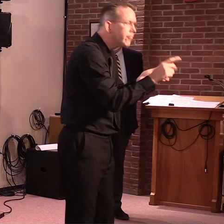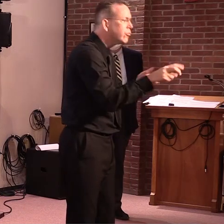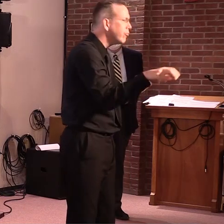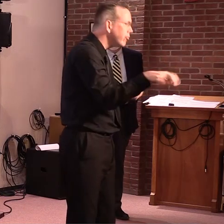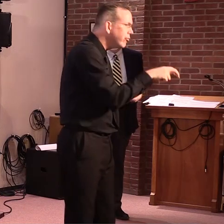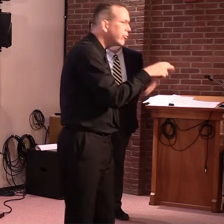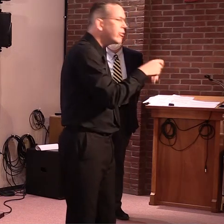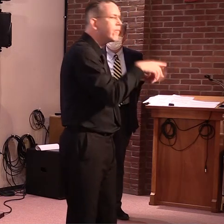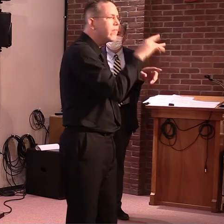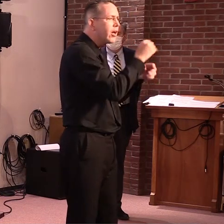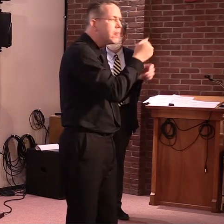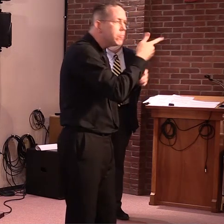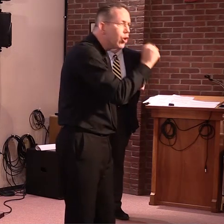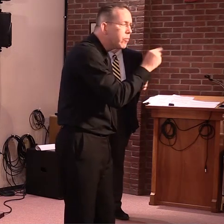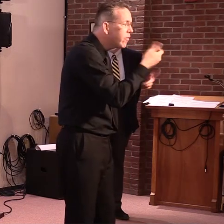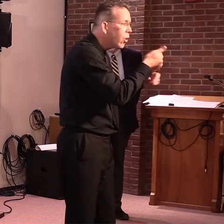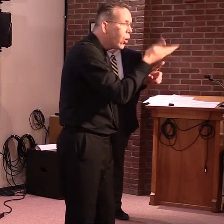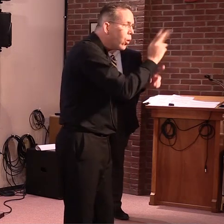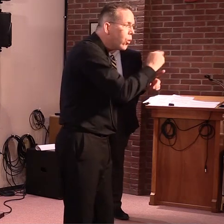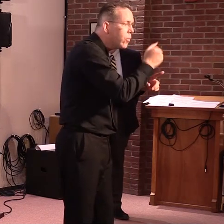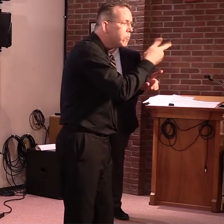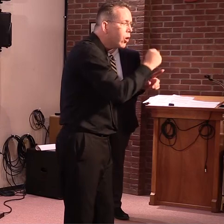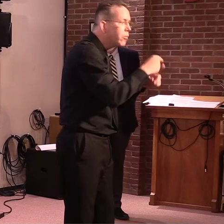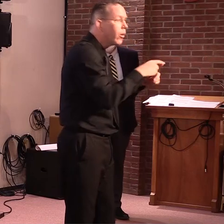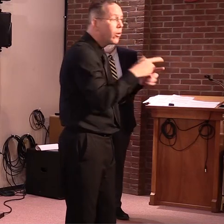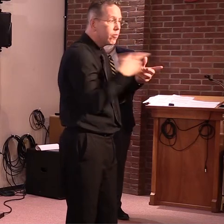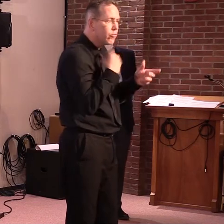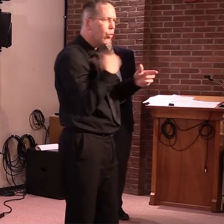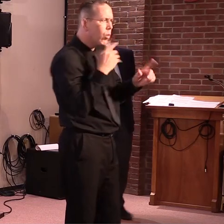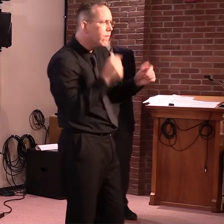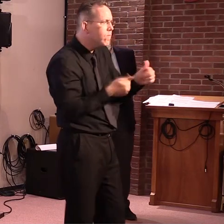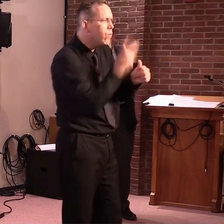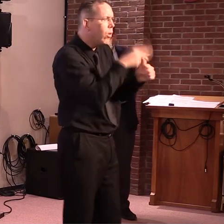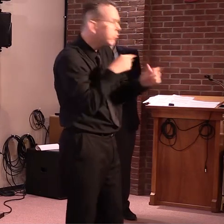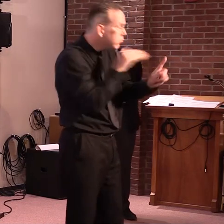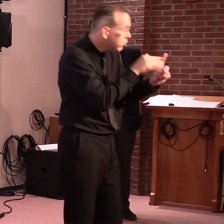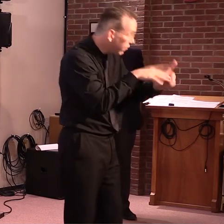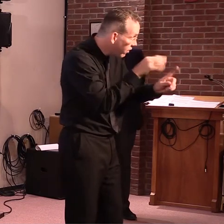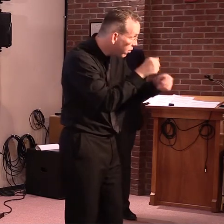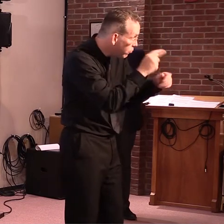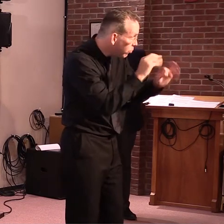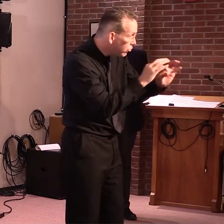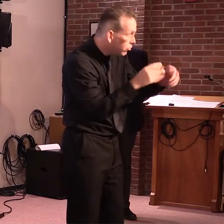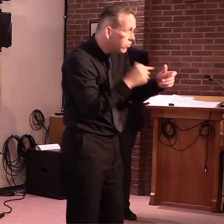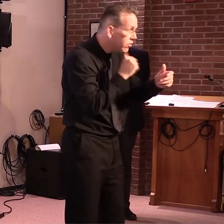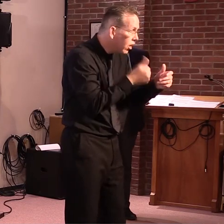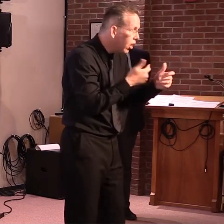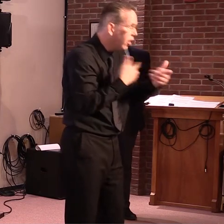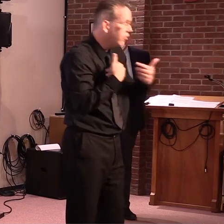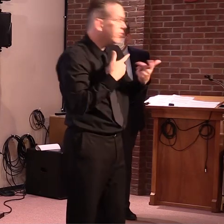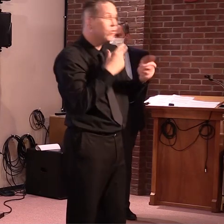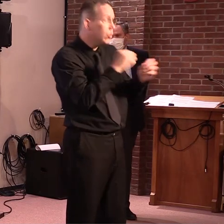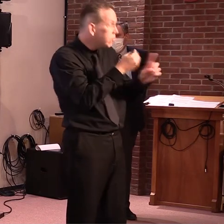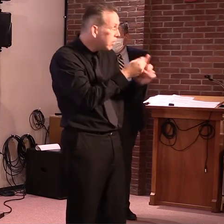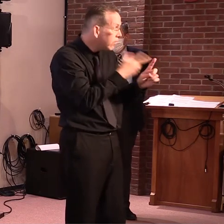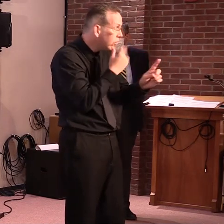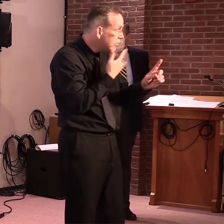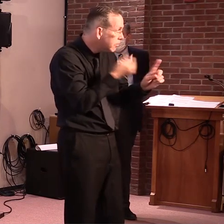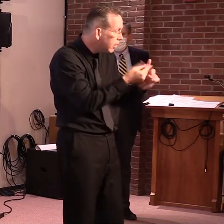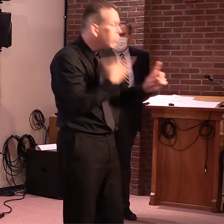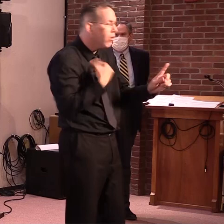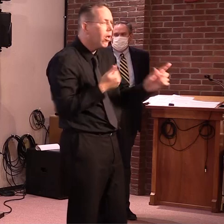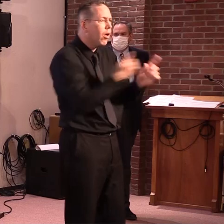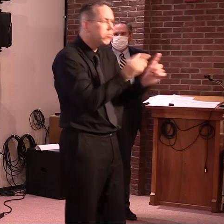find housing. If they come up to a problem within their housing security deposits or something like that, to help them, that's